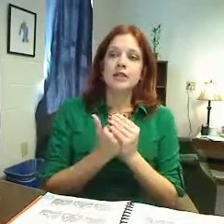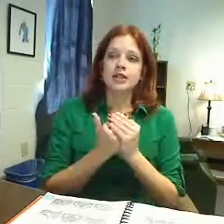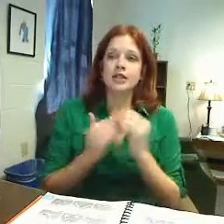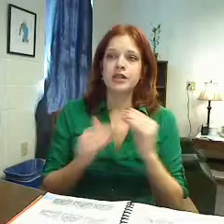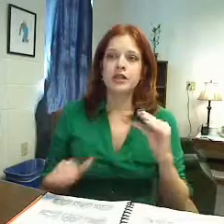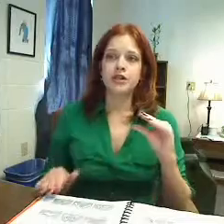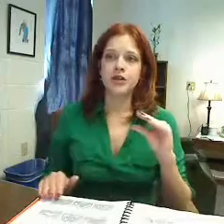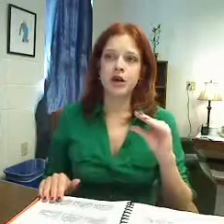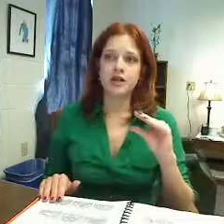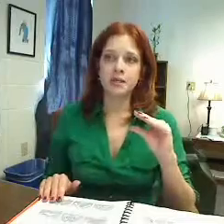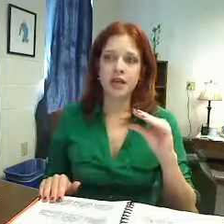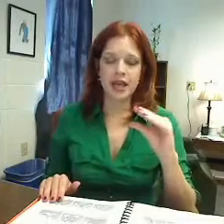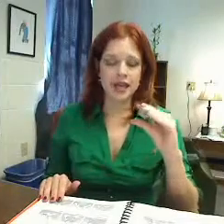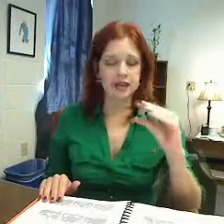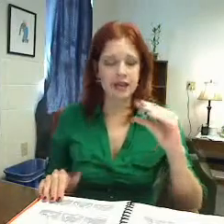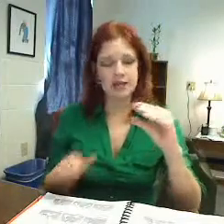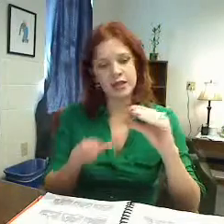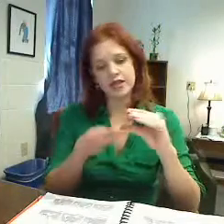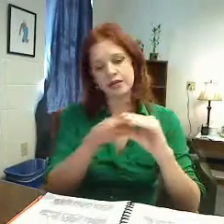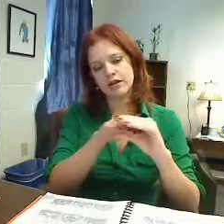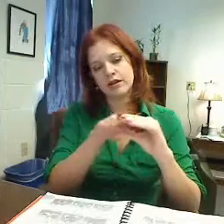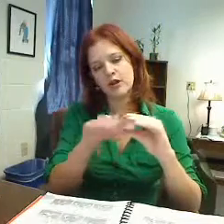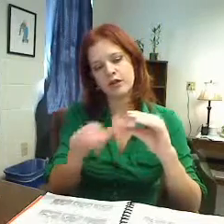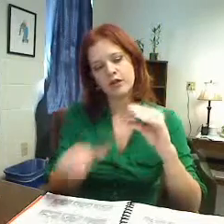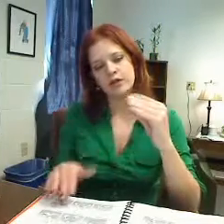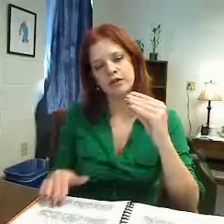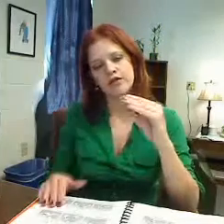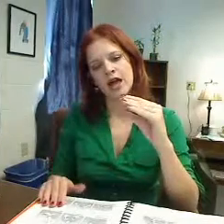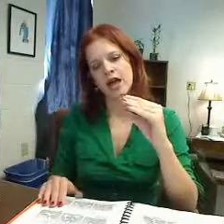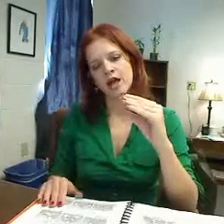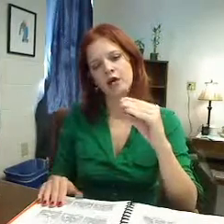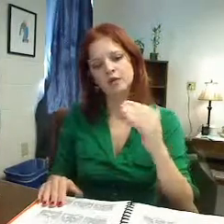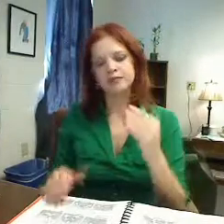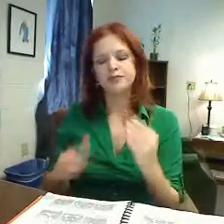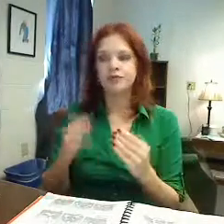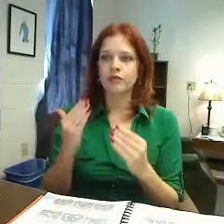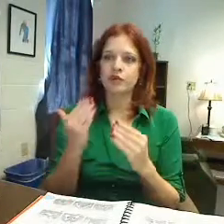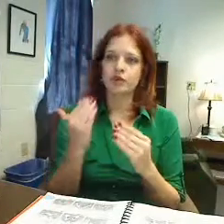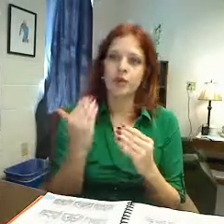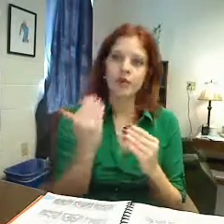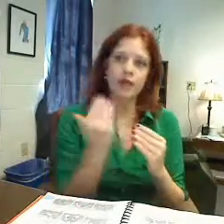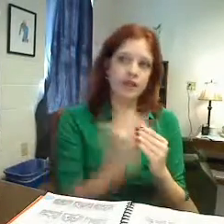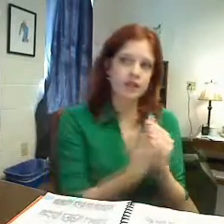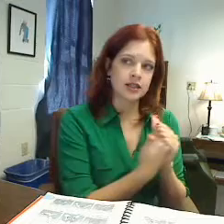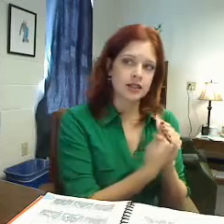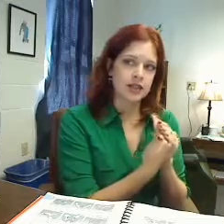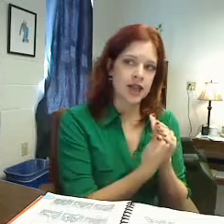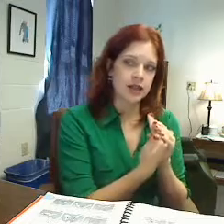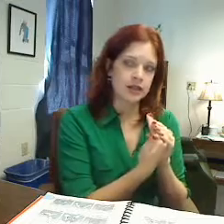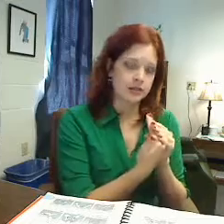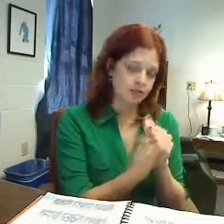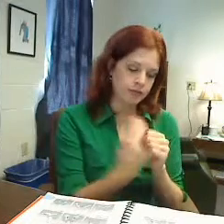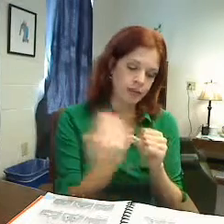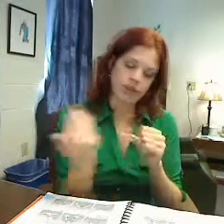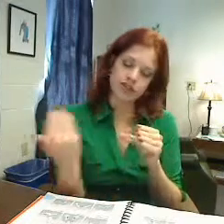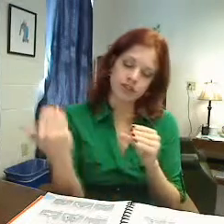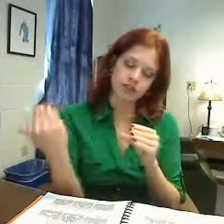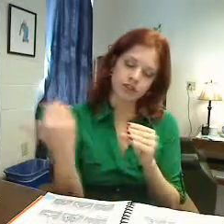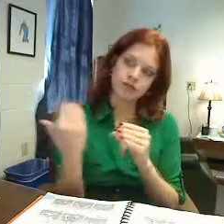Sandwich, your non-dominant hand kind of makes an open flat O. And your dominant hand's going to slide in, pinky first,